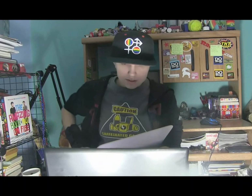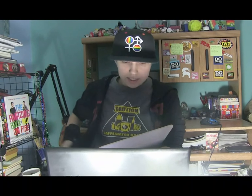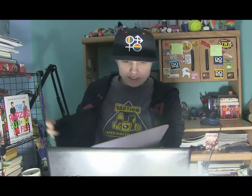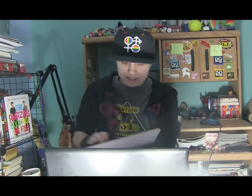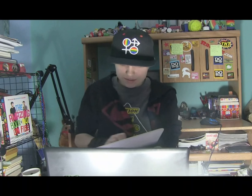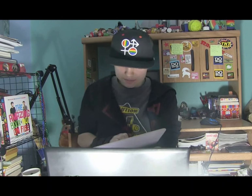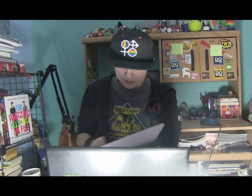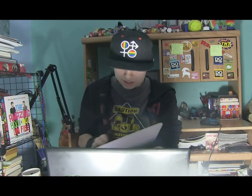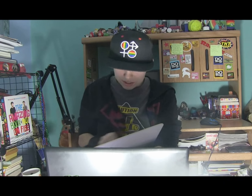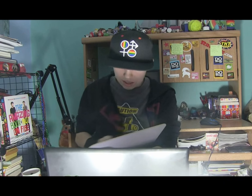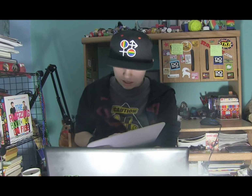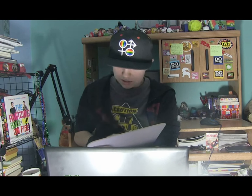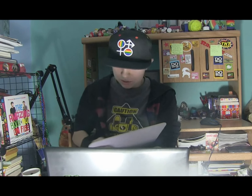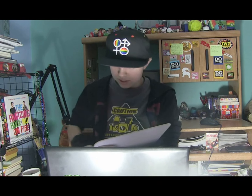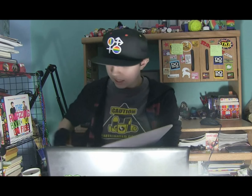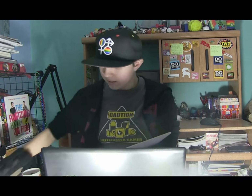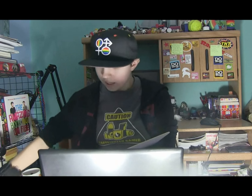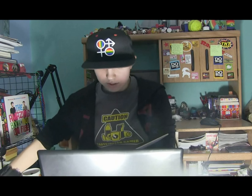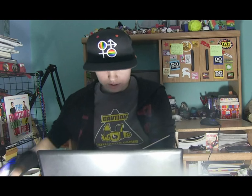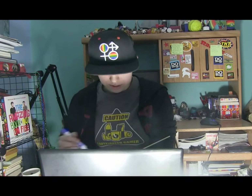Alright, on to the next letter.